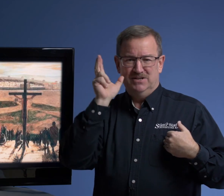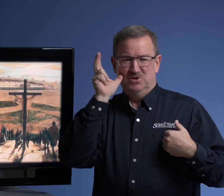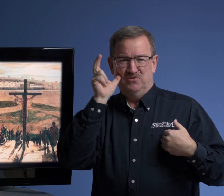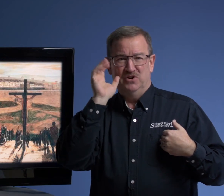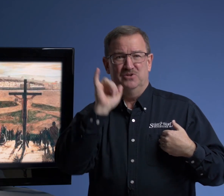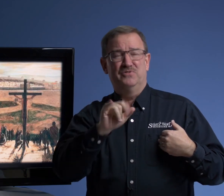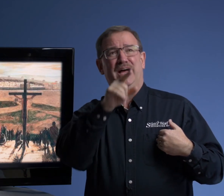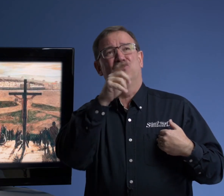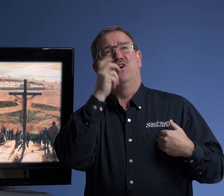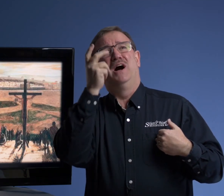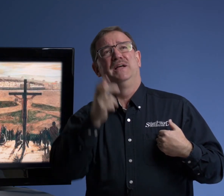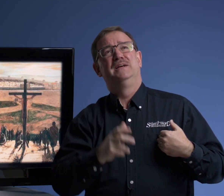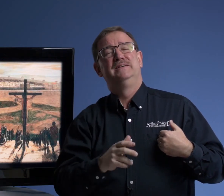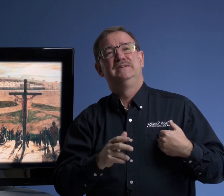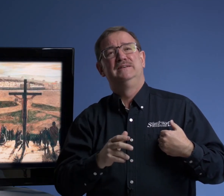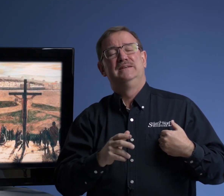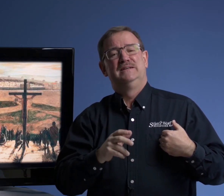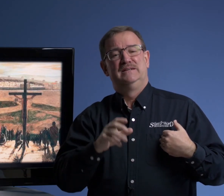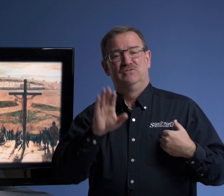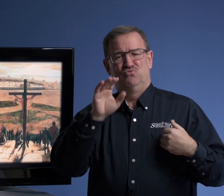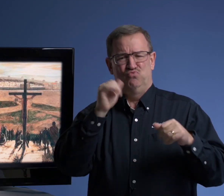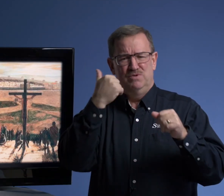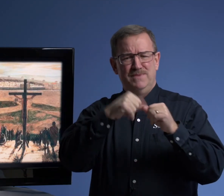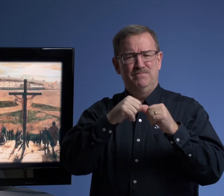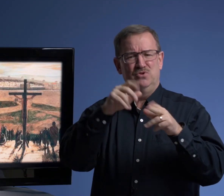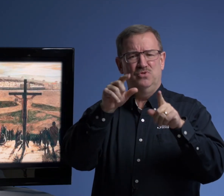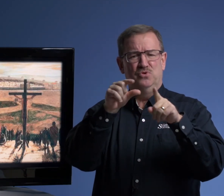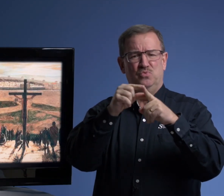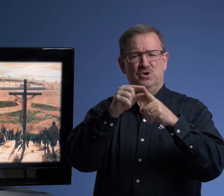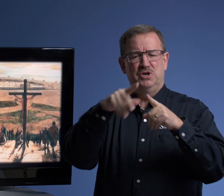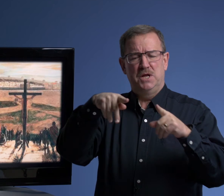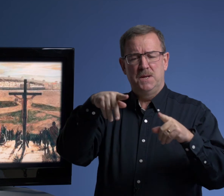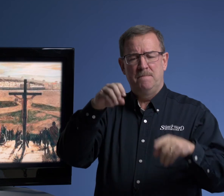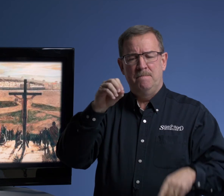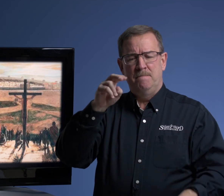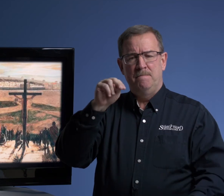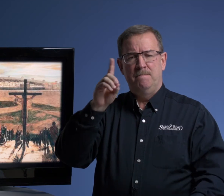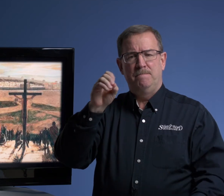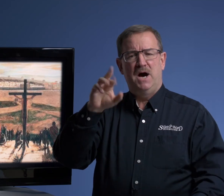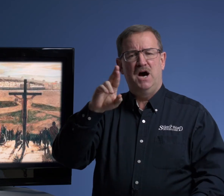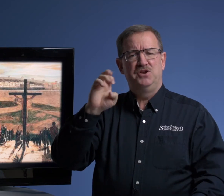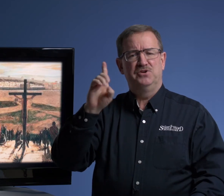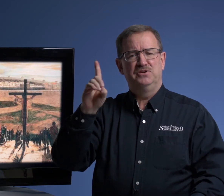would have heard that cry. Remember the word pondered,